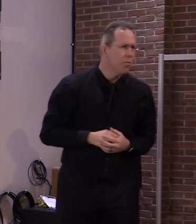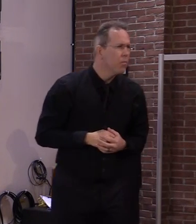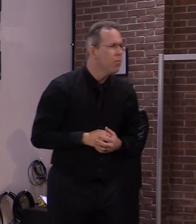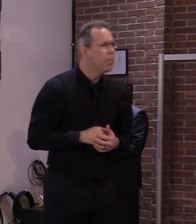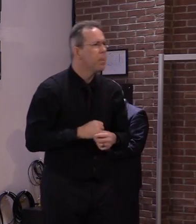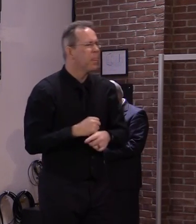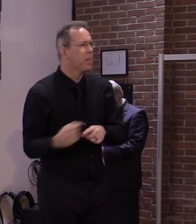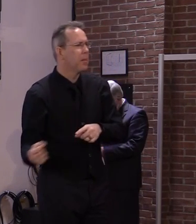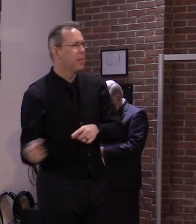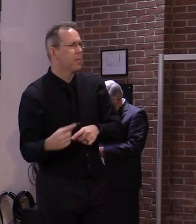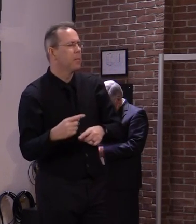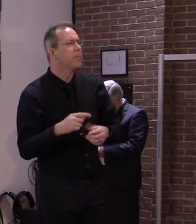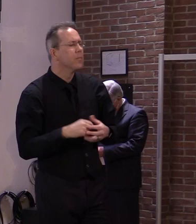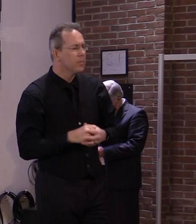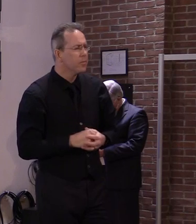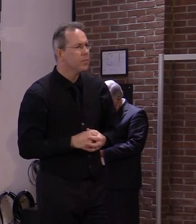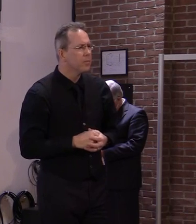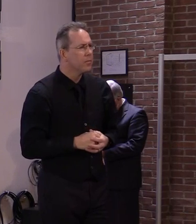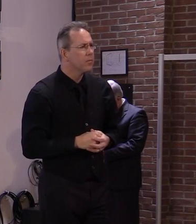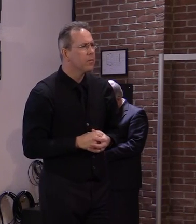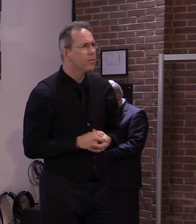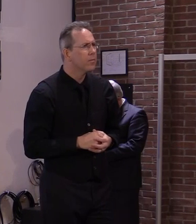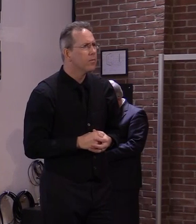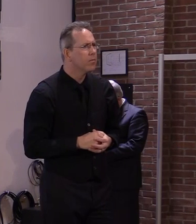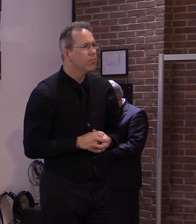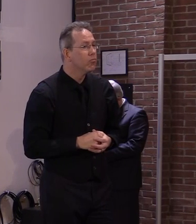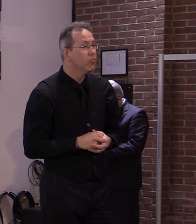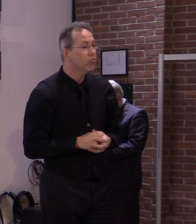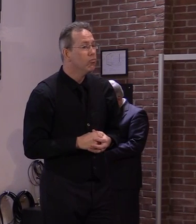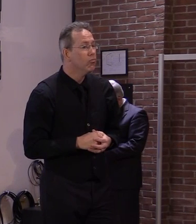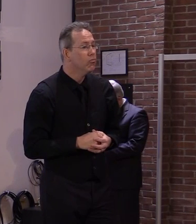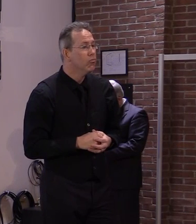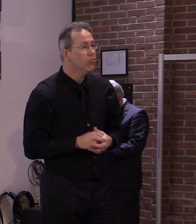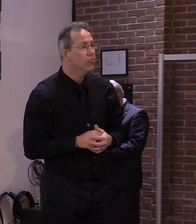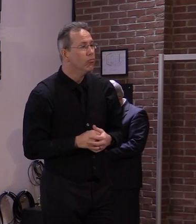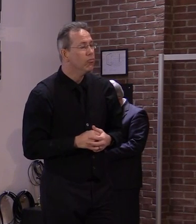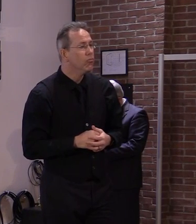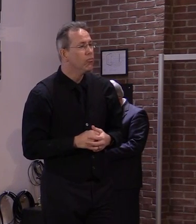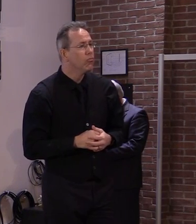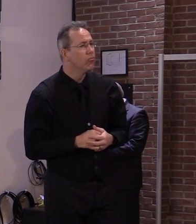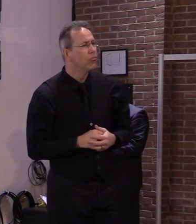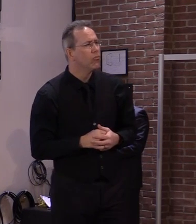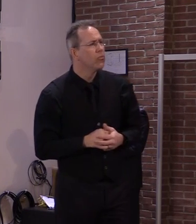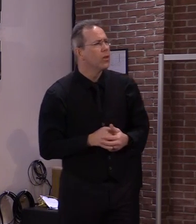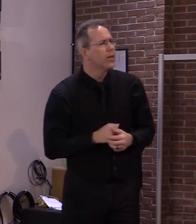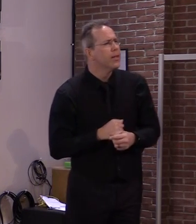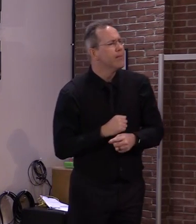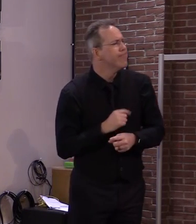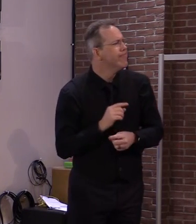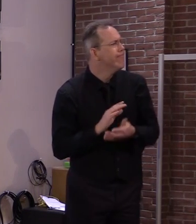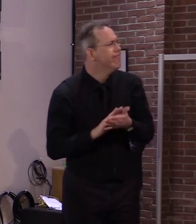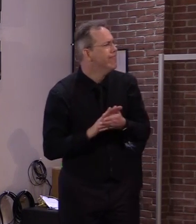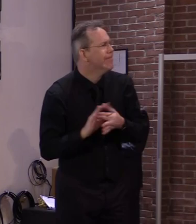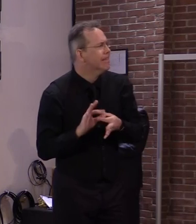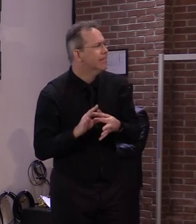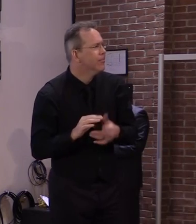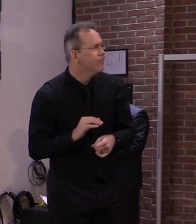I think that's certainly the intention, and why we're calling attention to this issue to move towards what we'll call a recovery